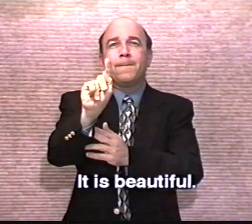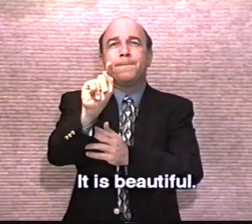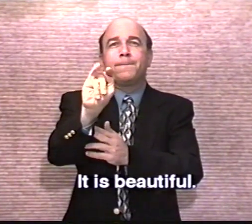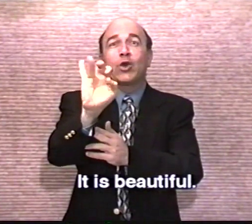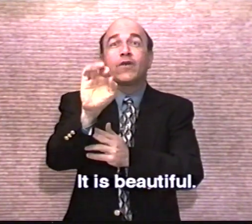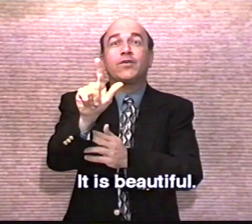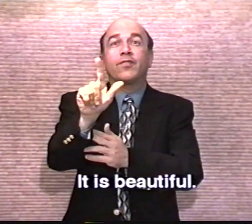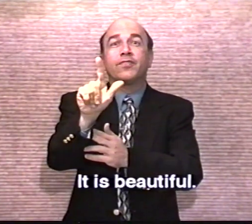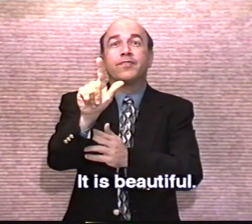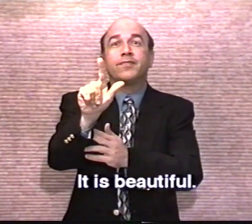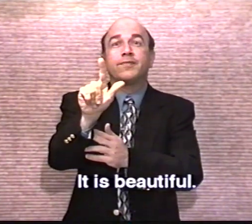beautiful.